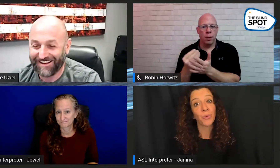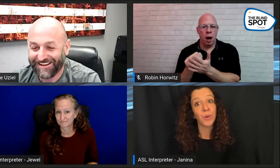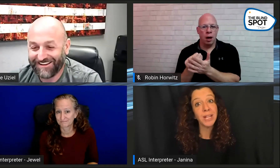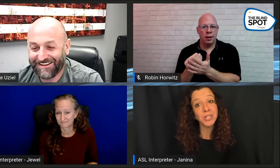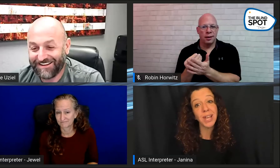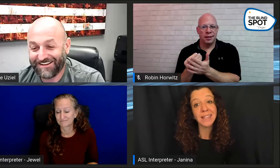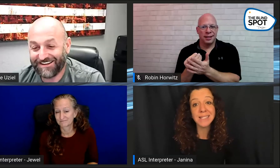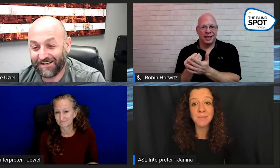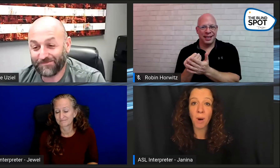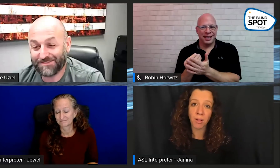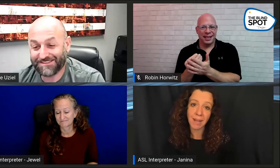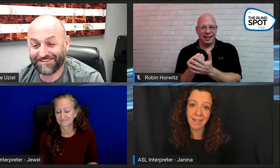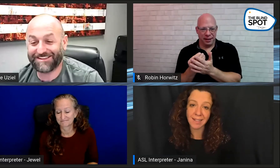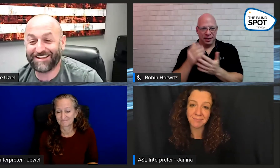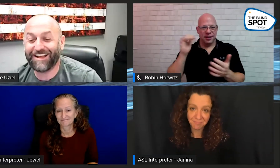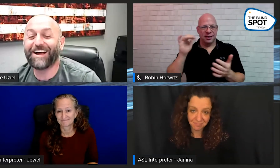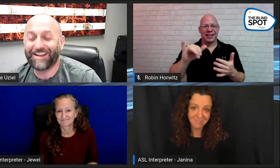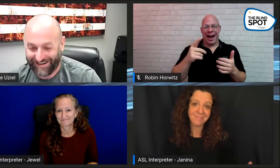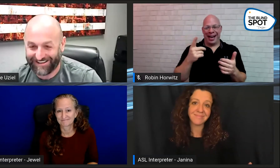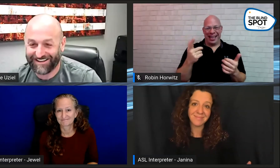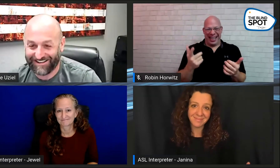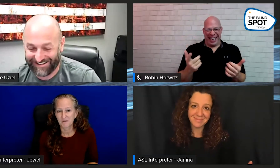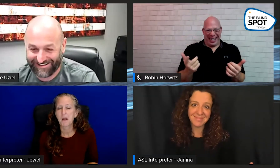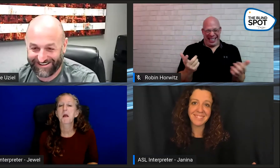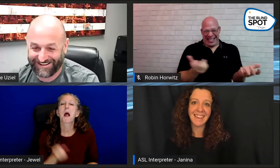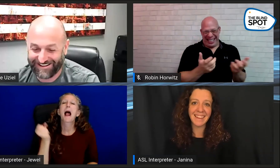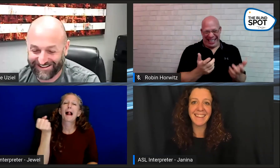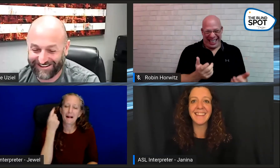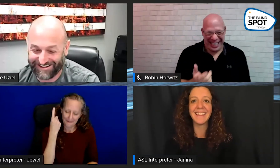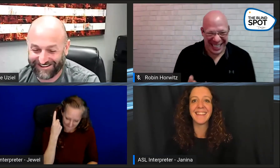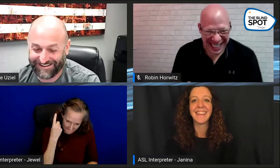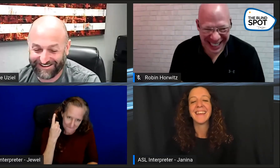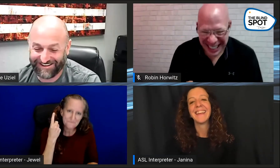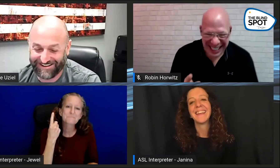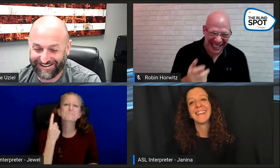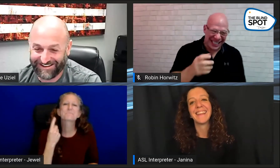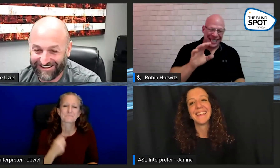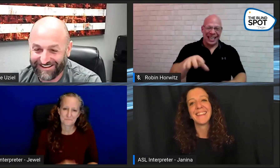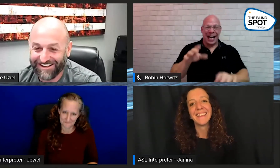say rich and small money. Got it. Okay.